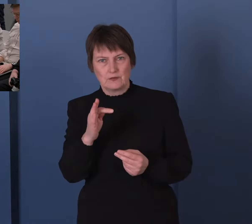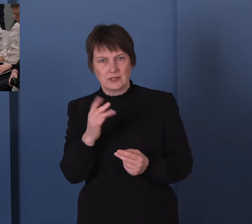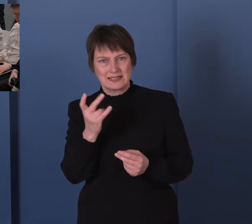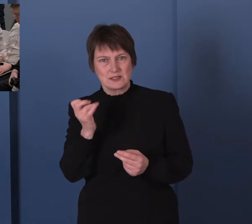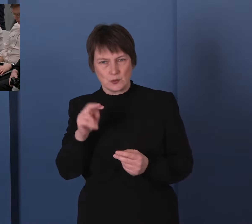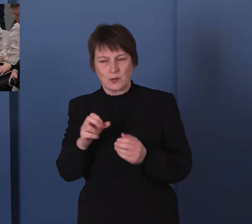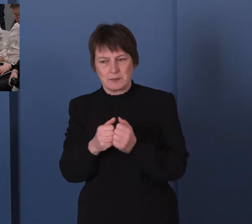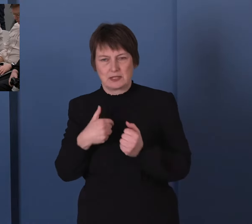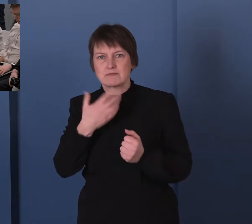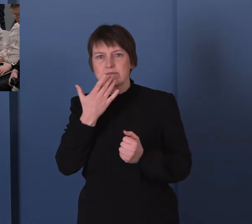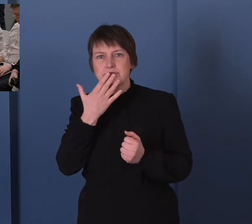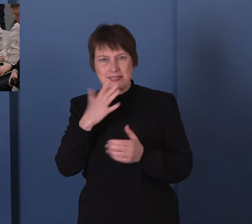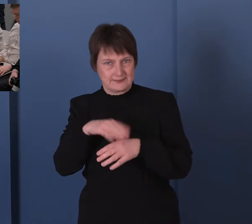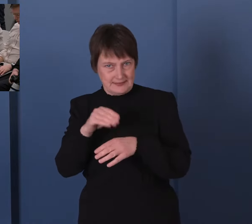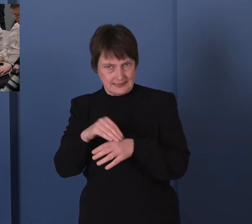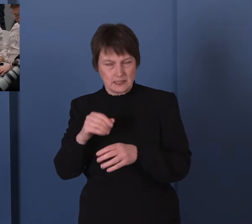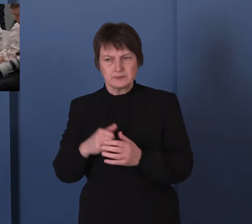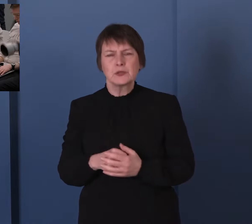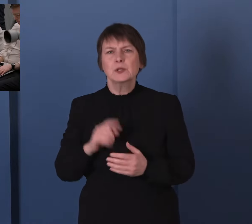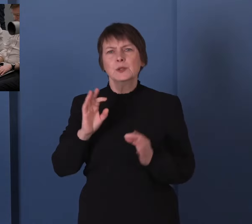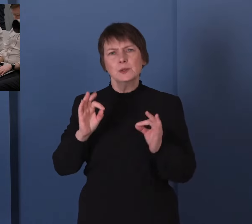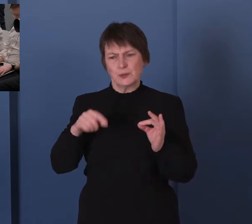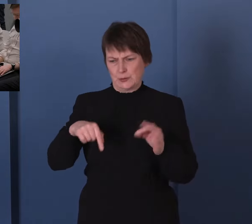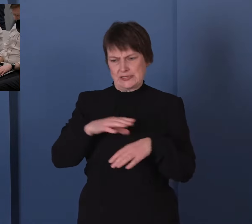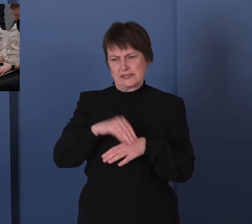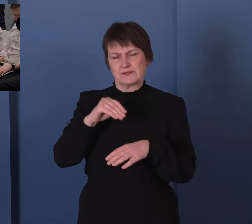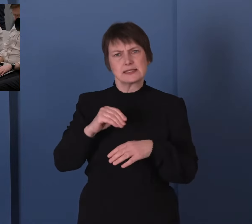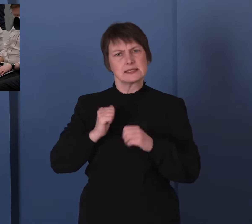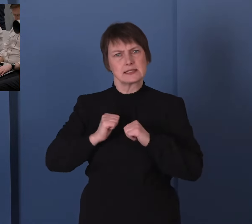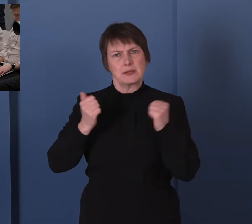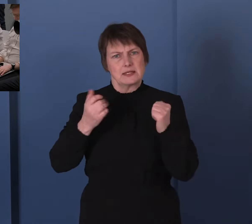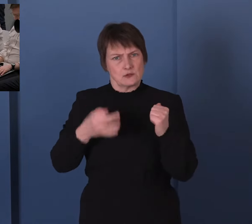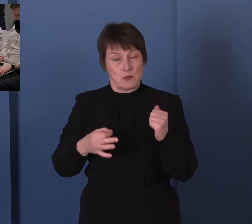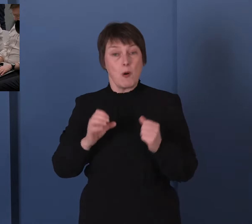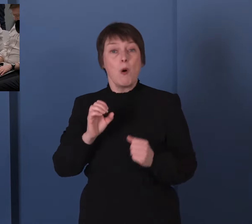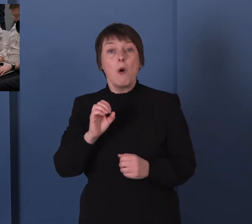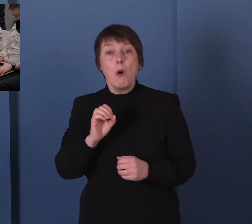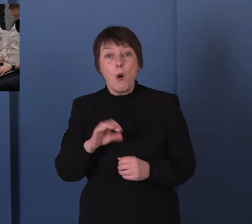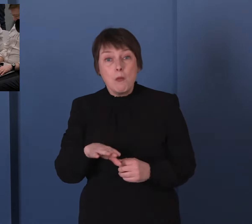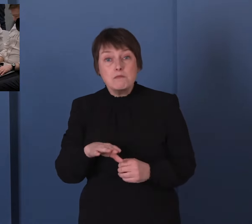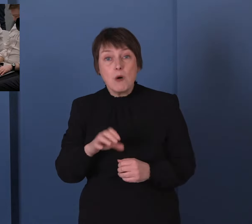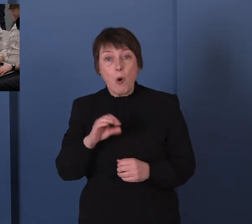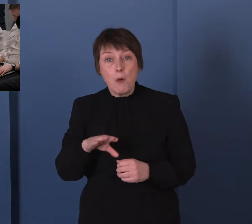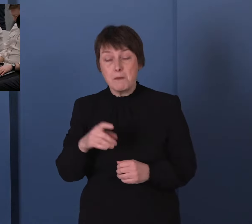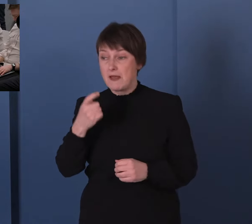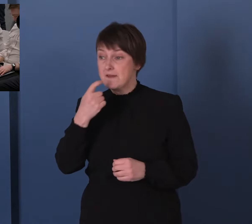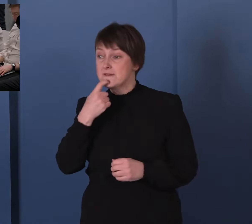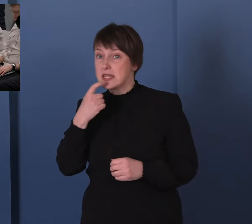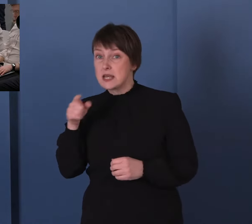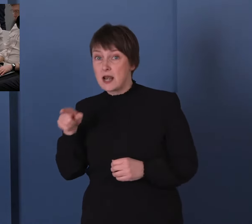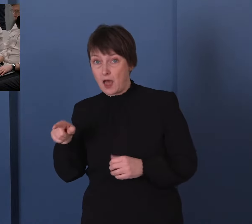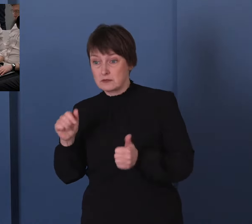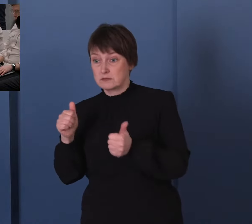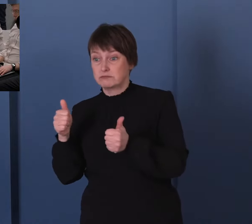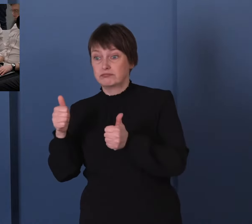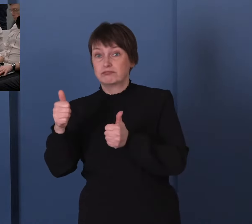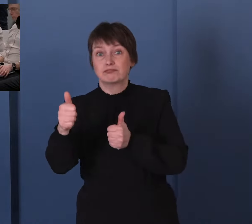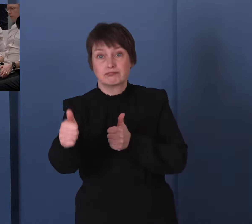Hur ser beredskapen ut i Sverige om vi skulle lämnas bakom och Finland skulle bestämma sig för att gå före?